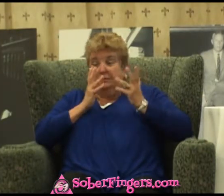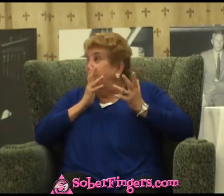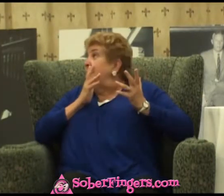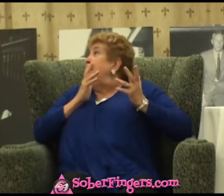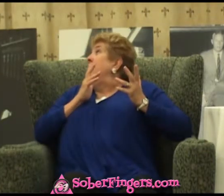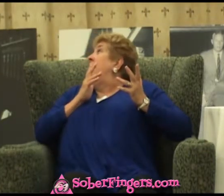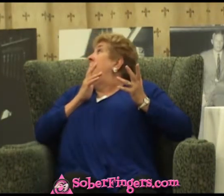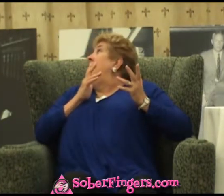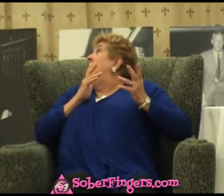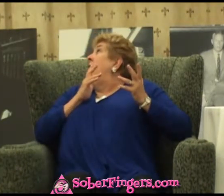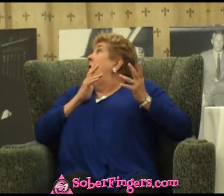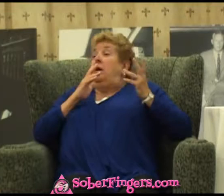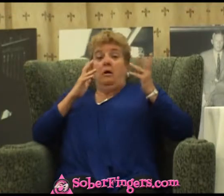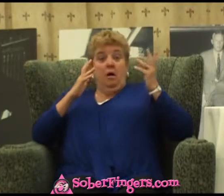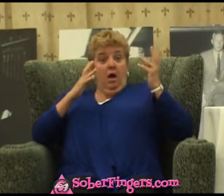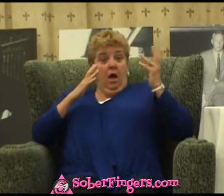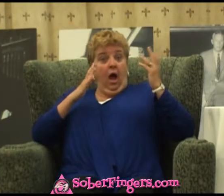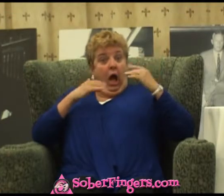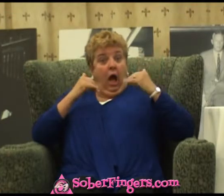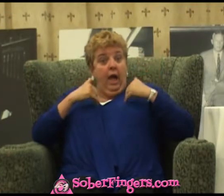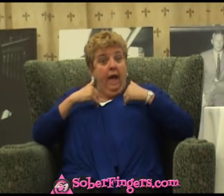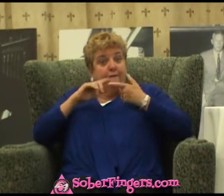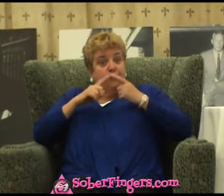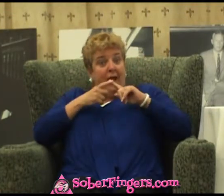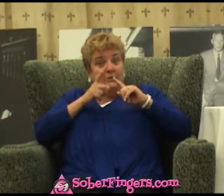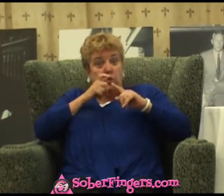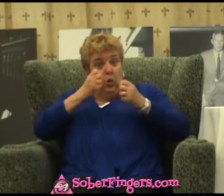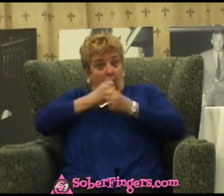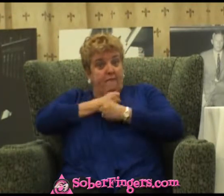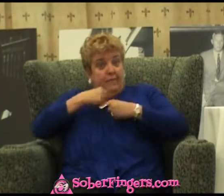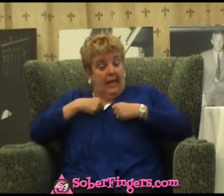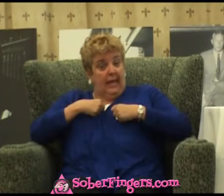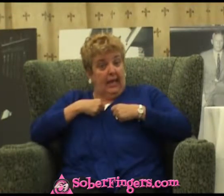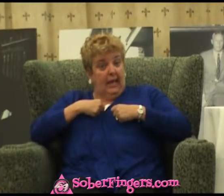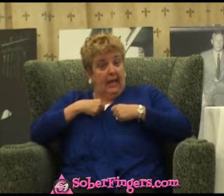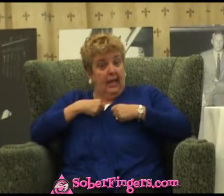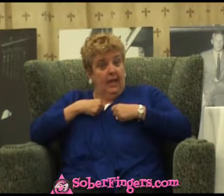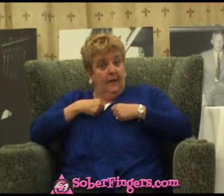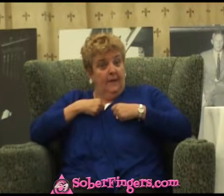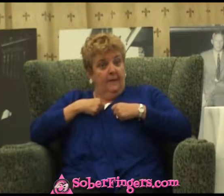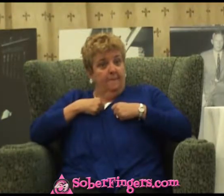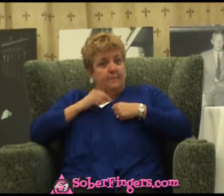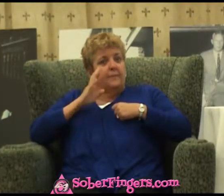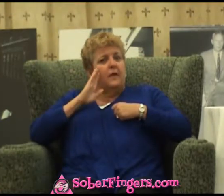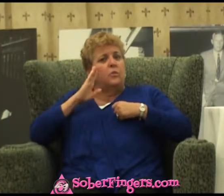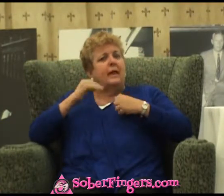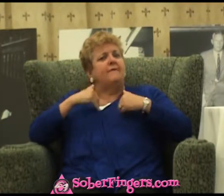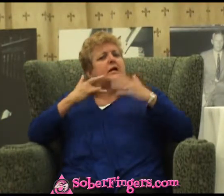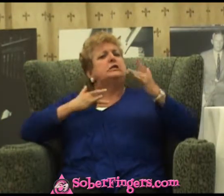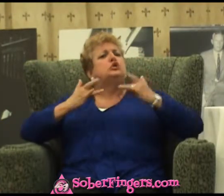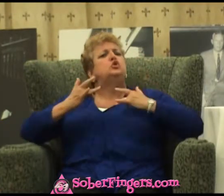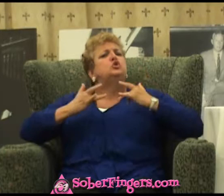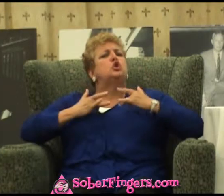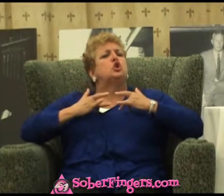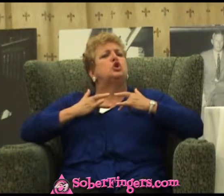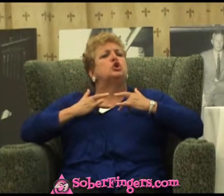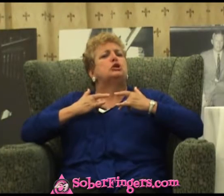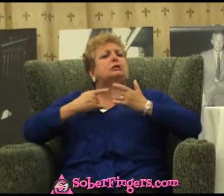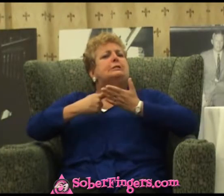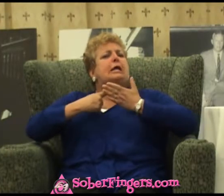I had some friends who loved me, and they would have that concerned conversation. And I would say, I